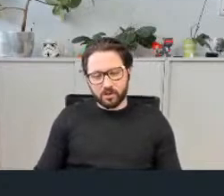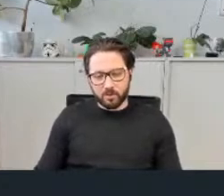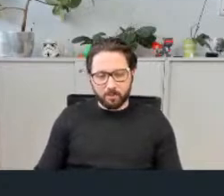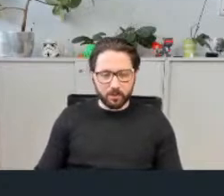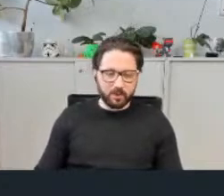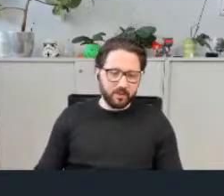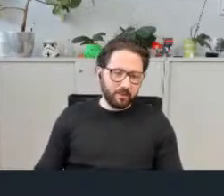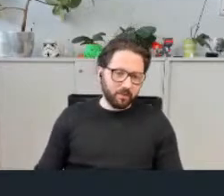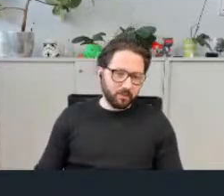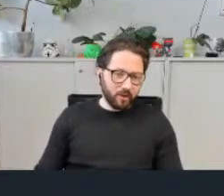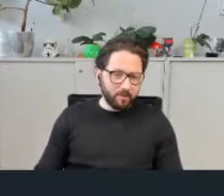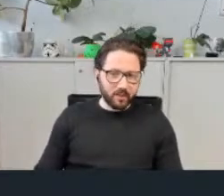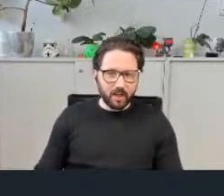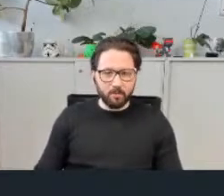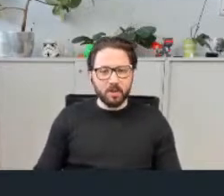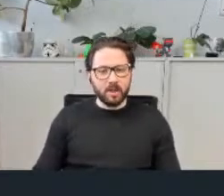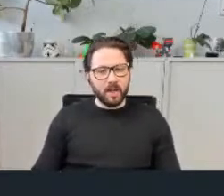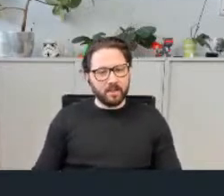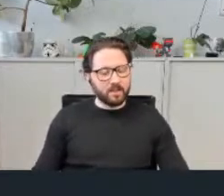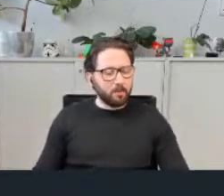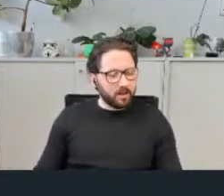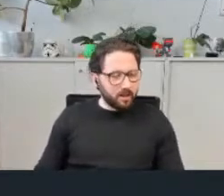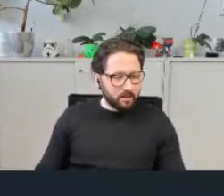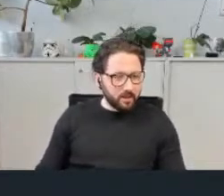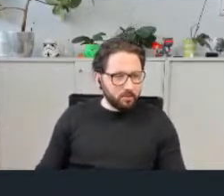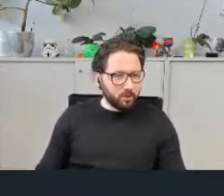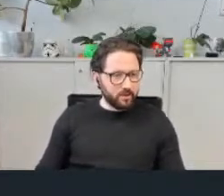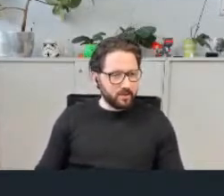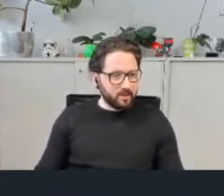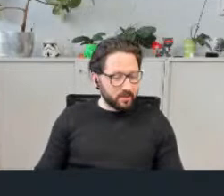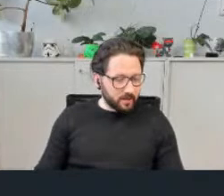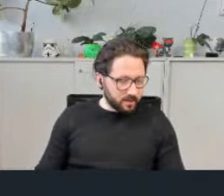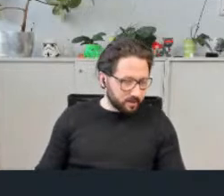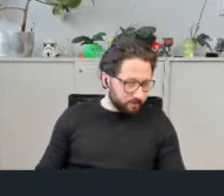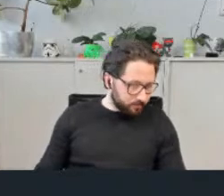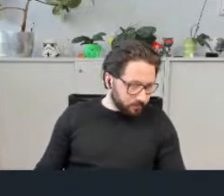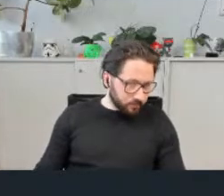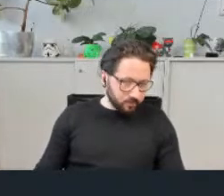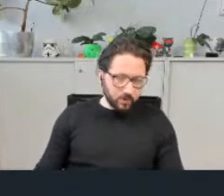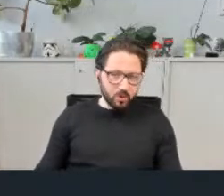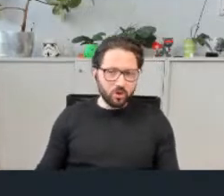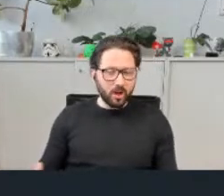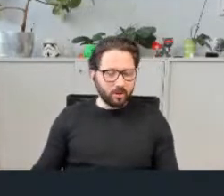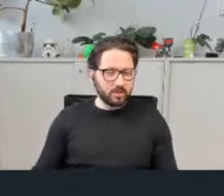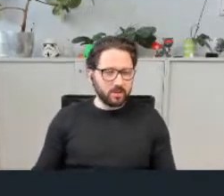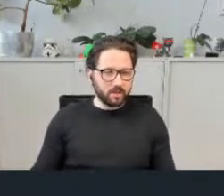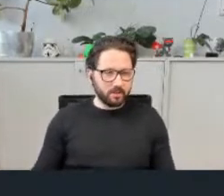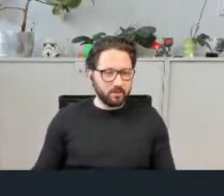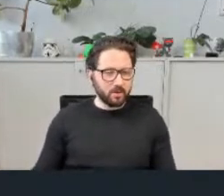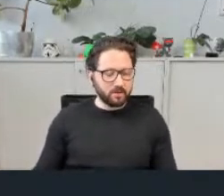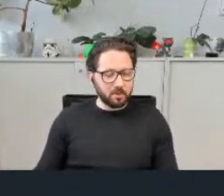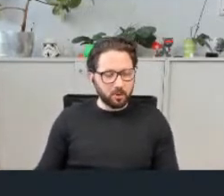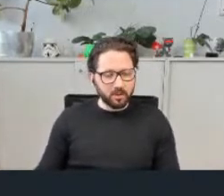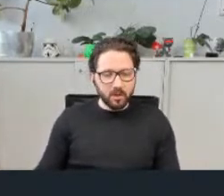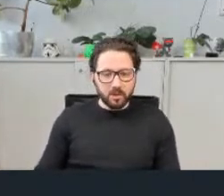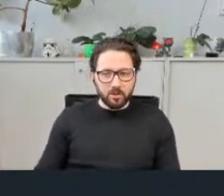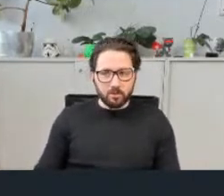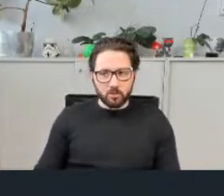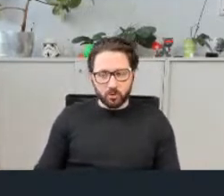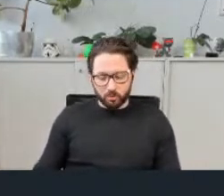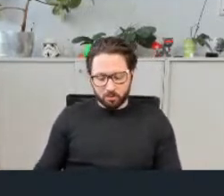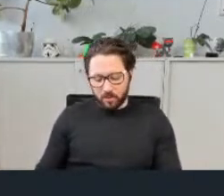you the recordings we uploaded, the average frame time, and some other important statistics. So how does the software